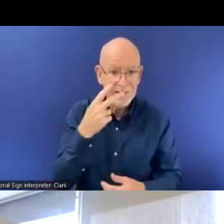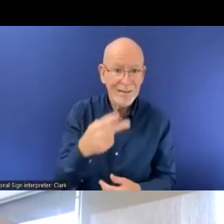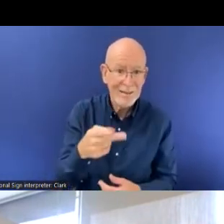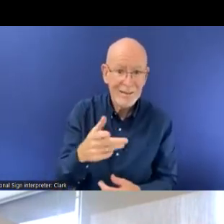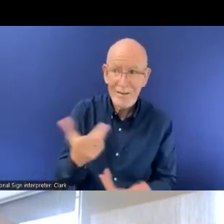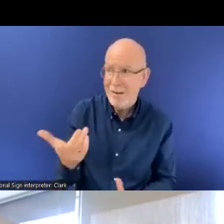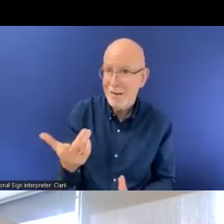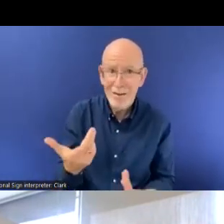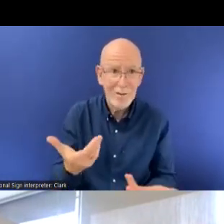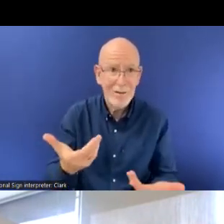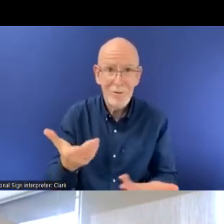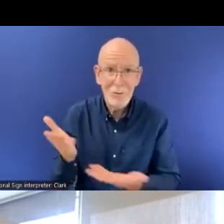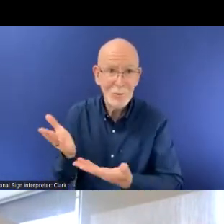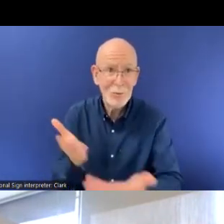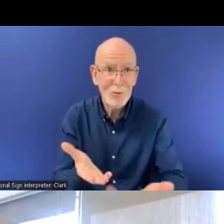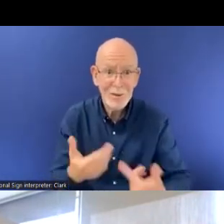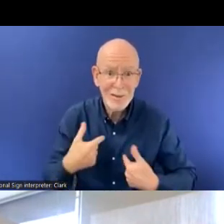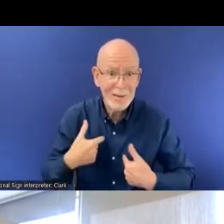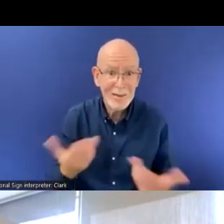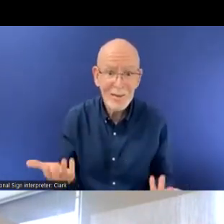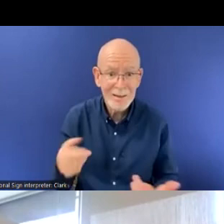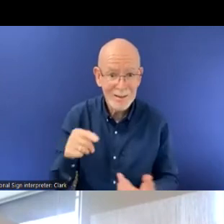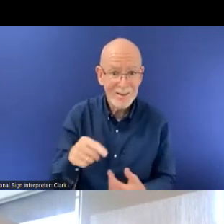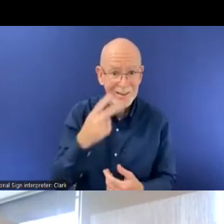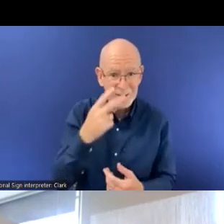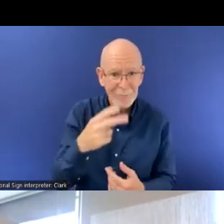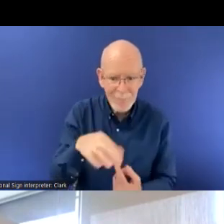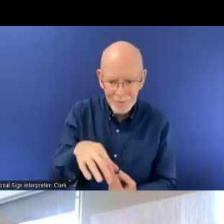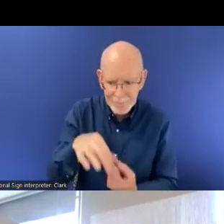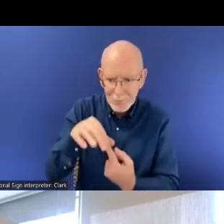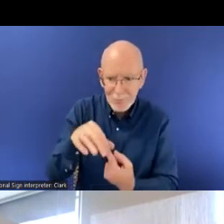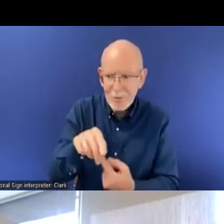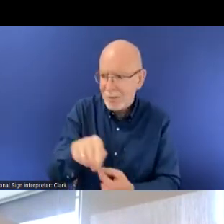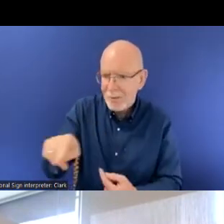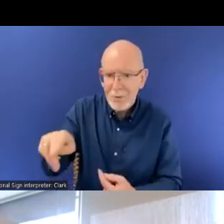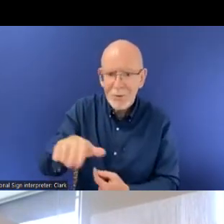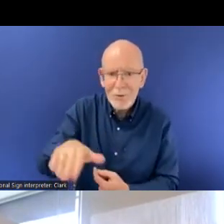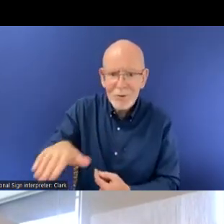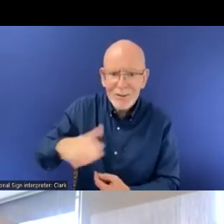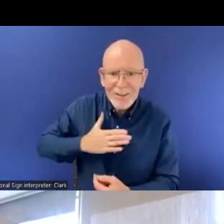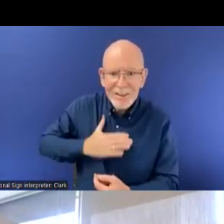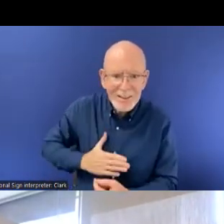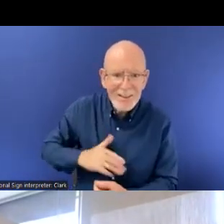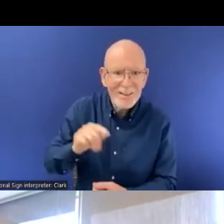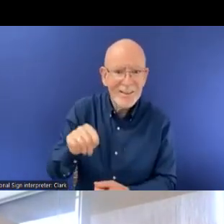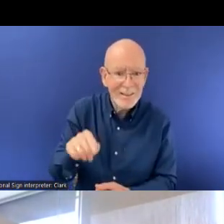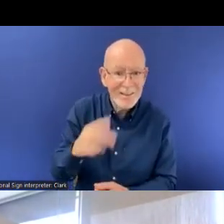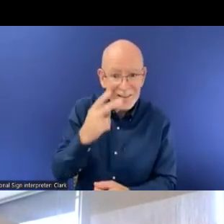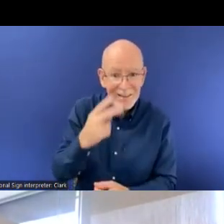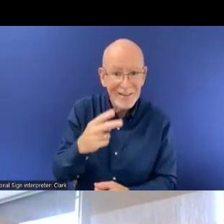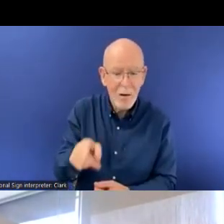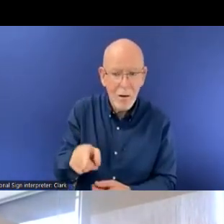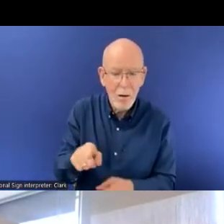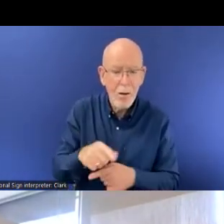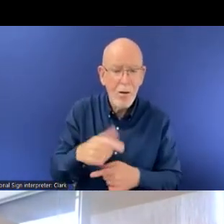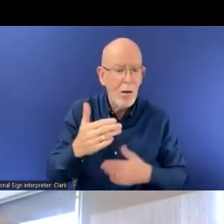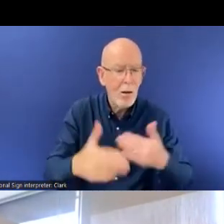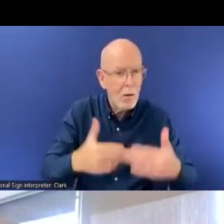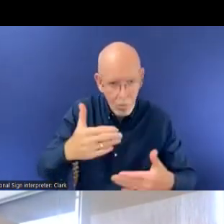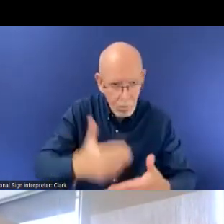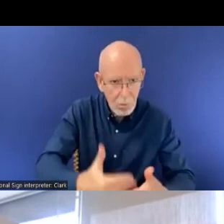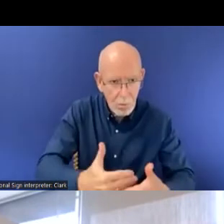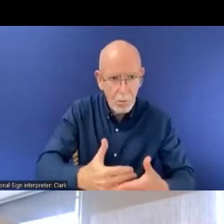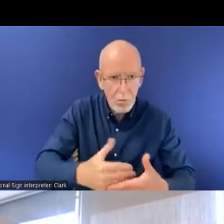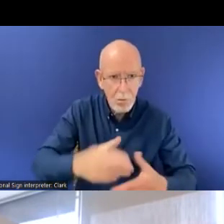when we redesign the improvements that we want to see post-pandemic, there are learnings that we can draw on. The